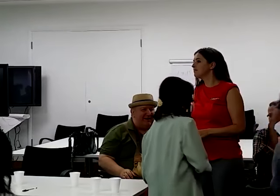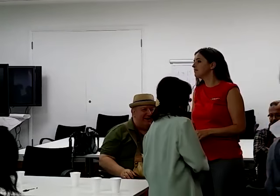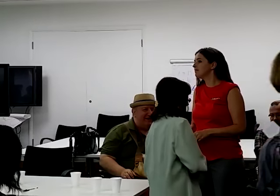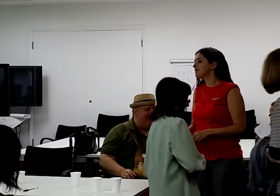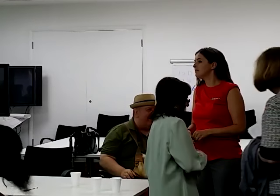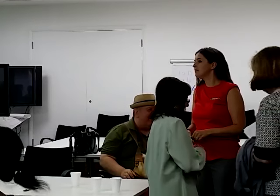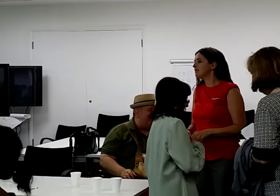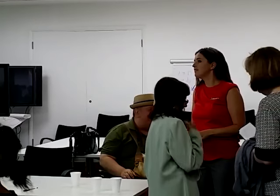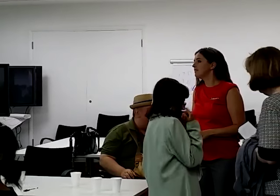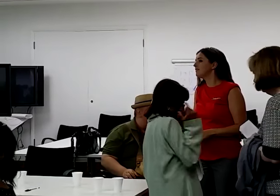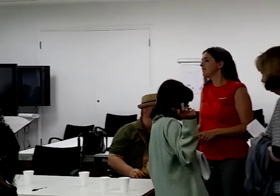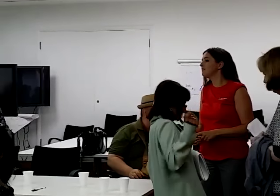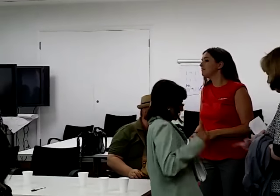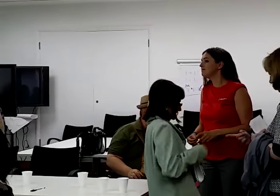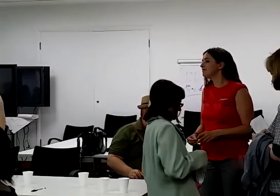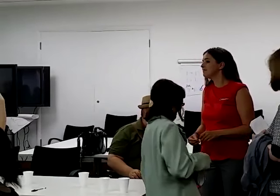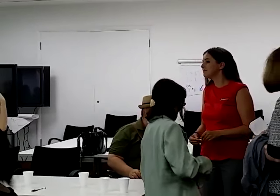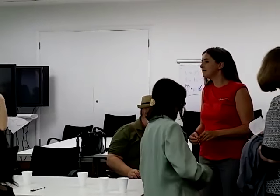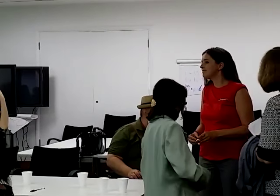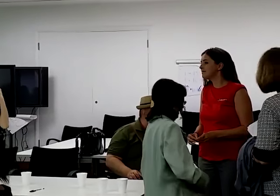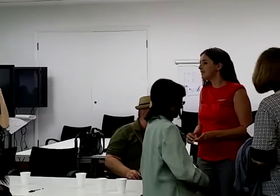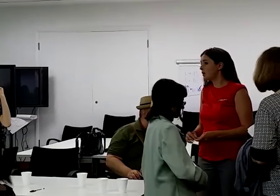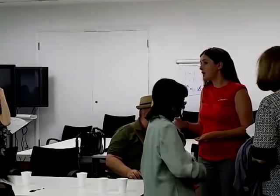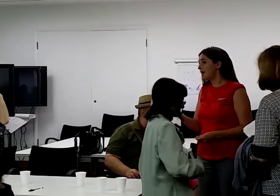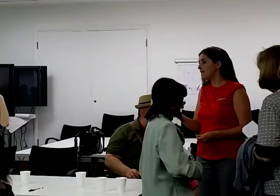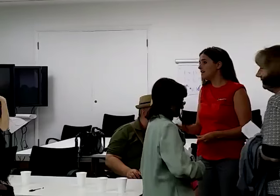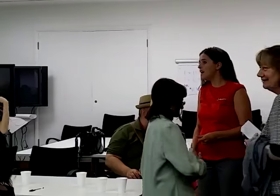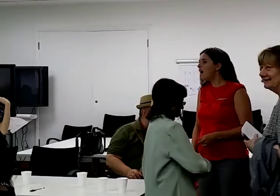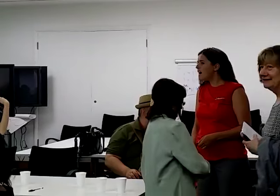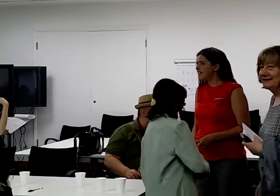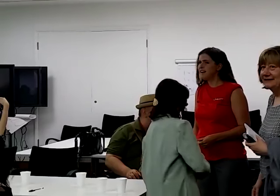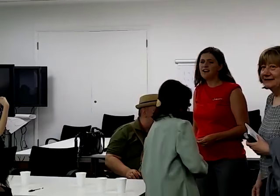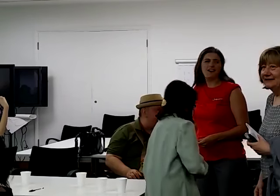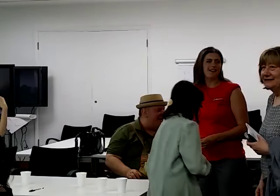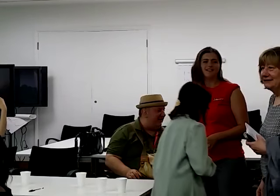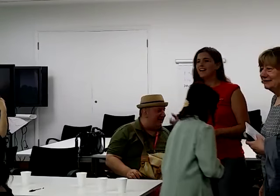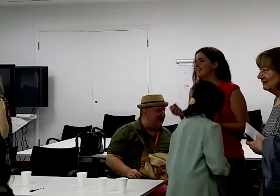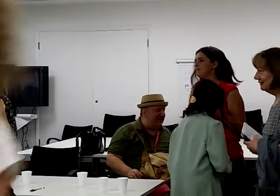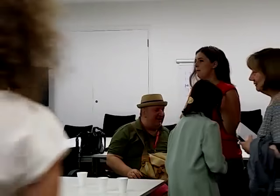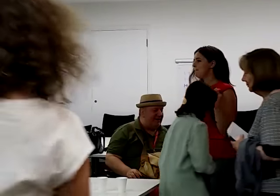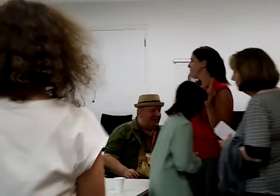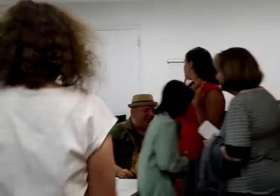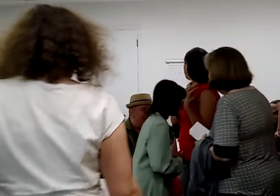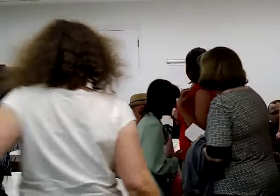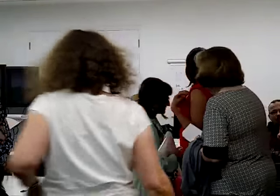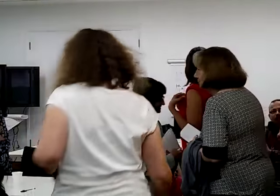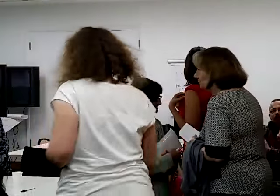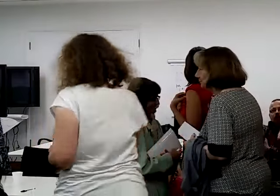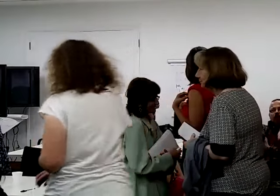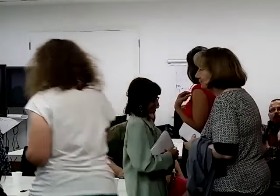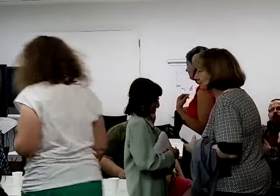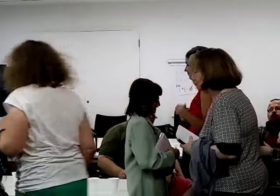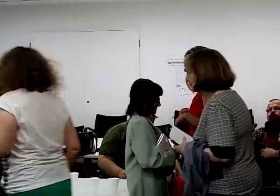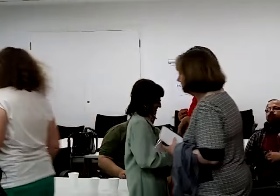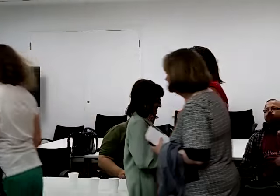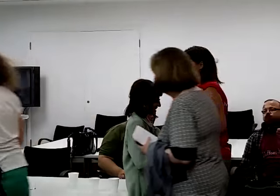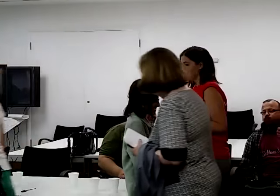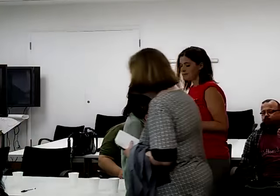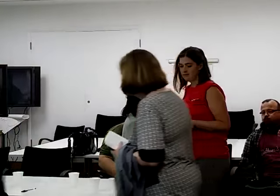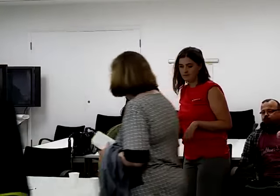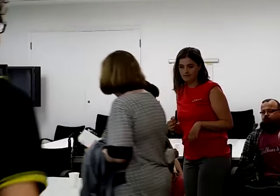Okay, guys, thank you. Okay, thank you, Yuki, watching. I shall not sure when there's another meeting